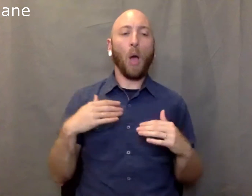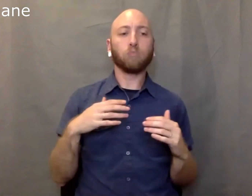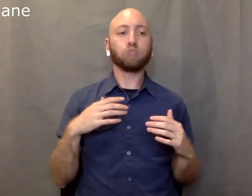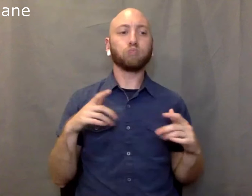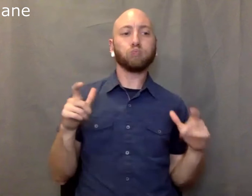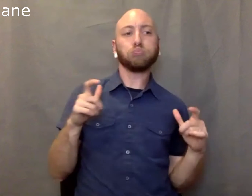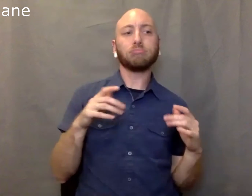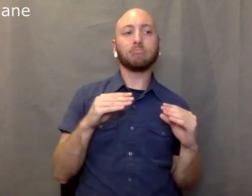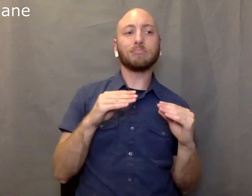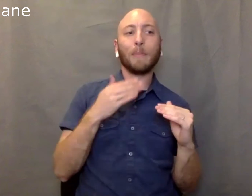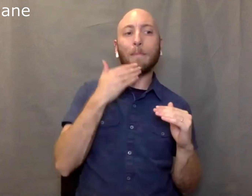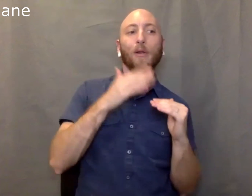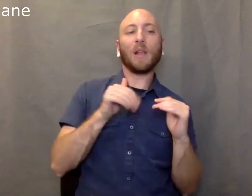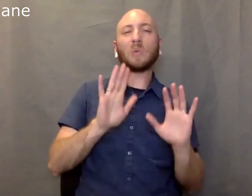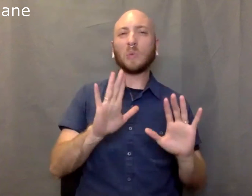But I remember, I think I was